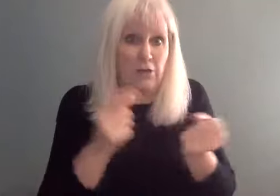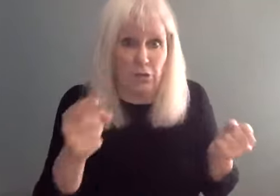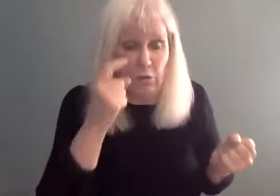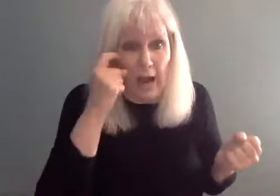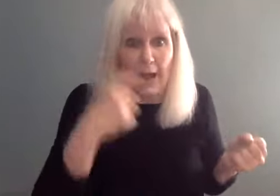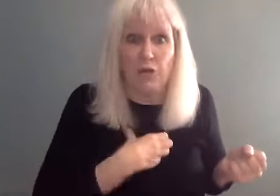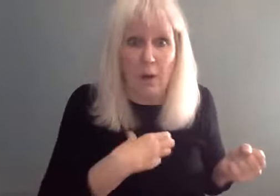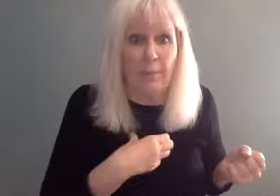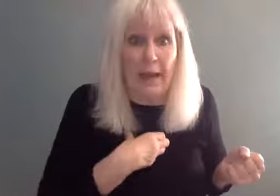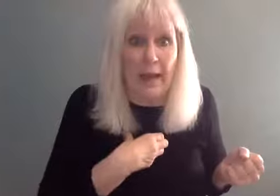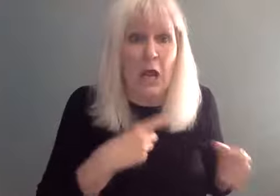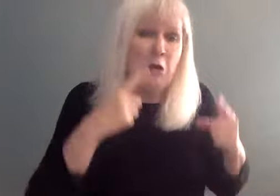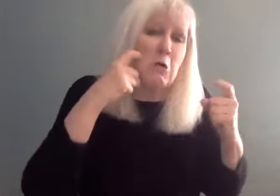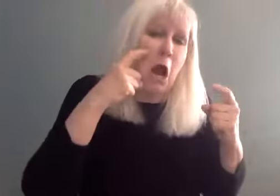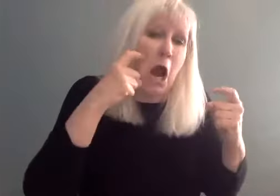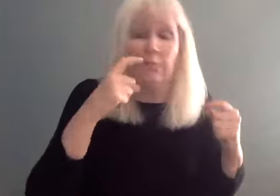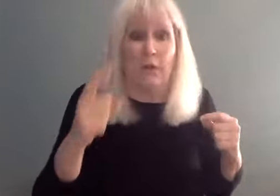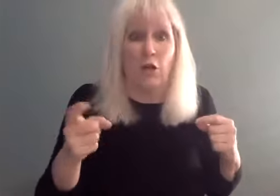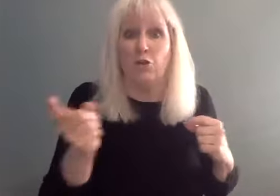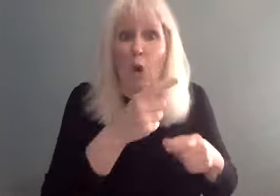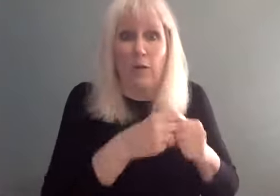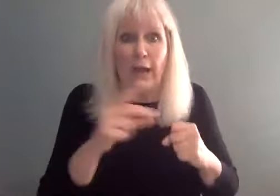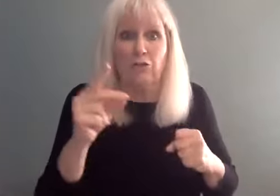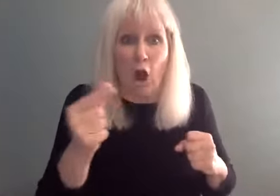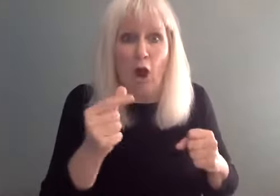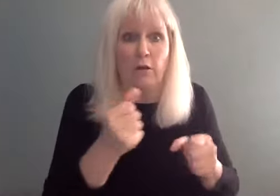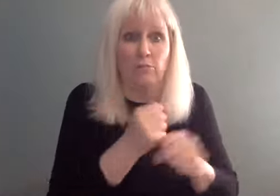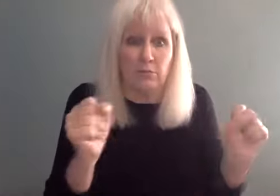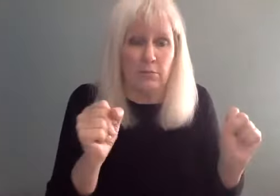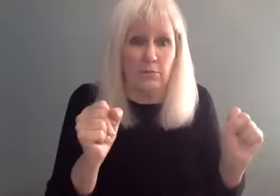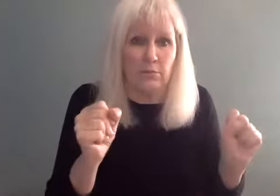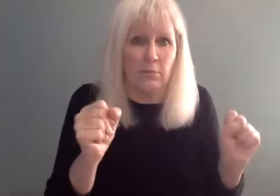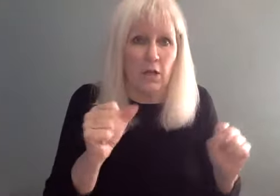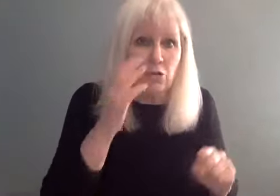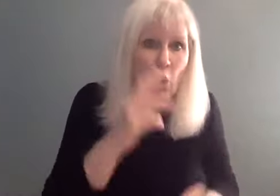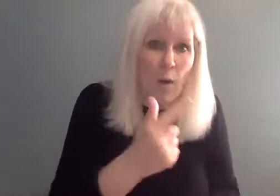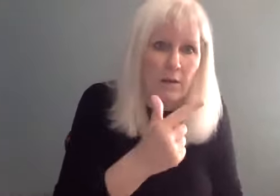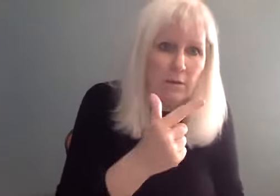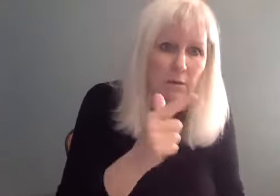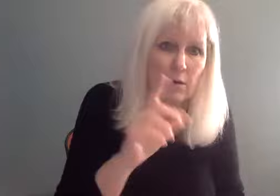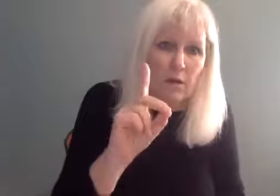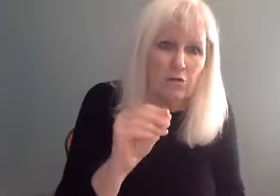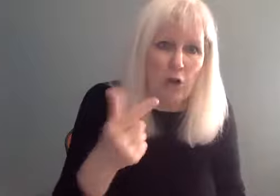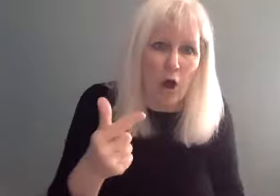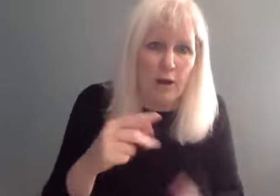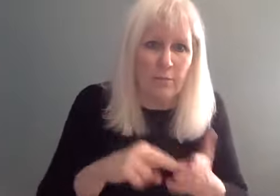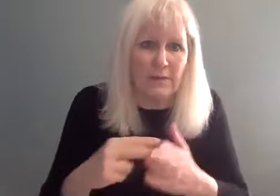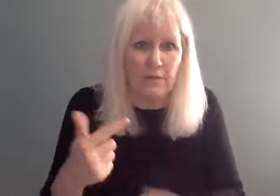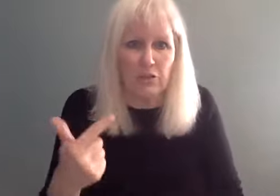pet. You got to go get a dog or a cat. You know what dog spelled backwards is, right? So that's how I start my mornings now. The vulture's